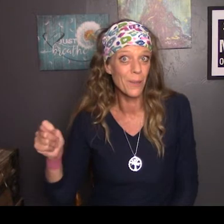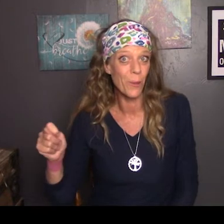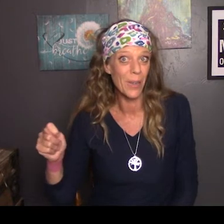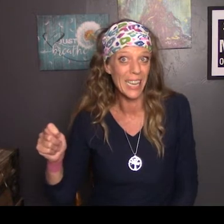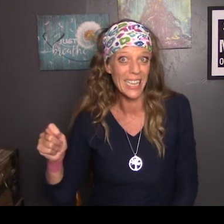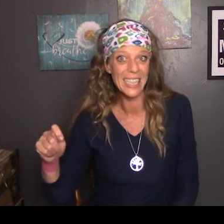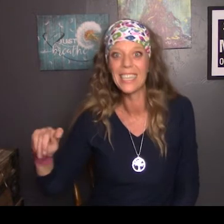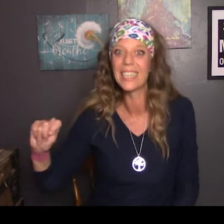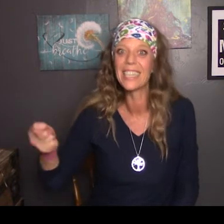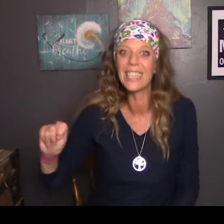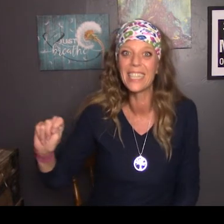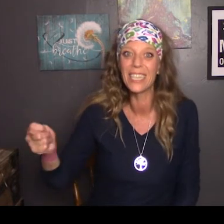toilet,